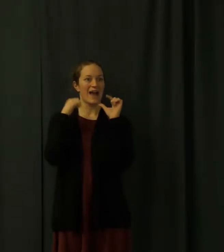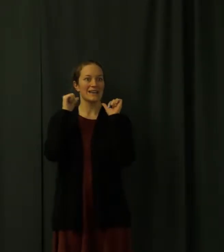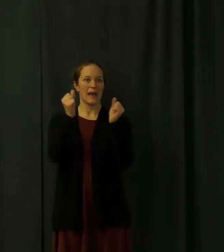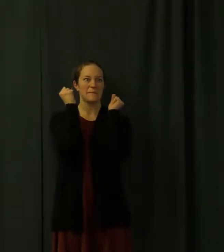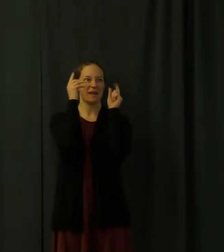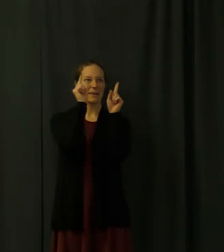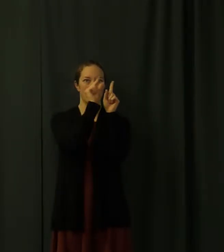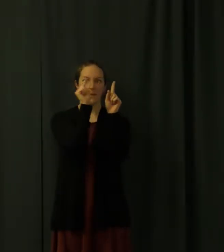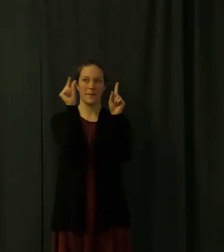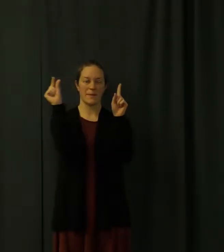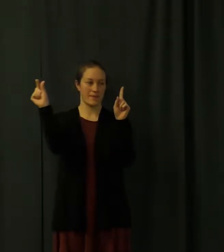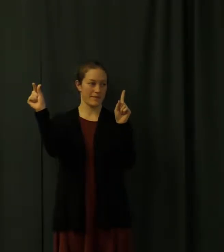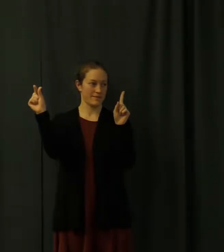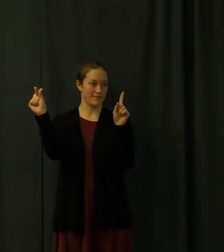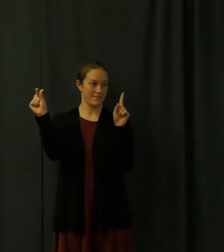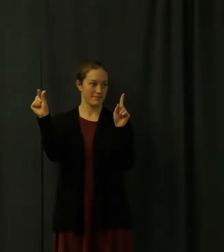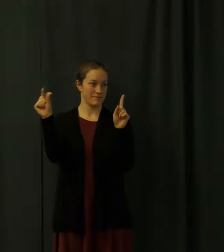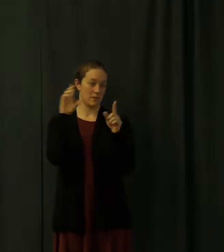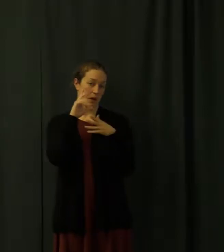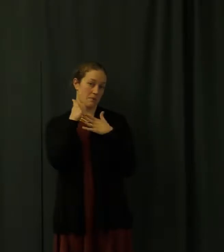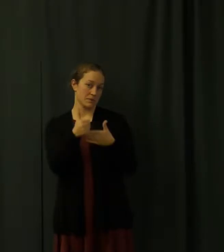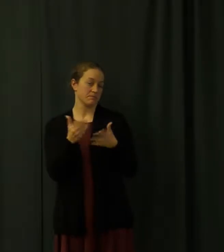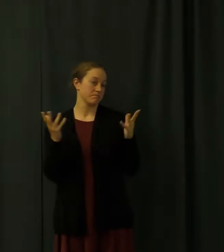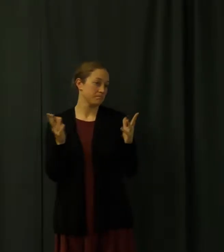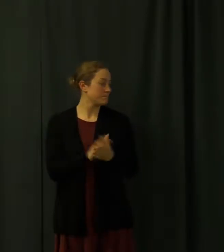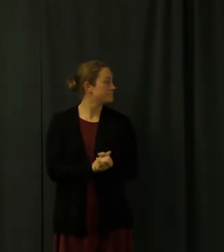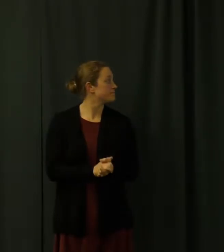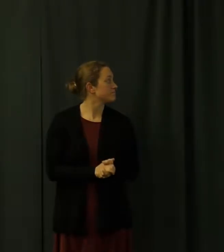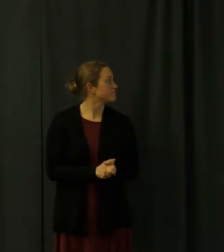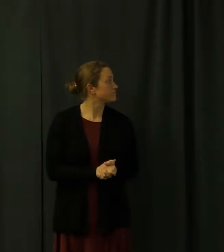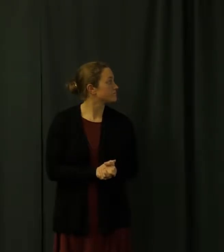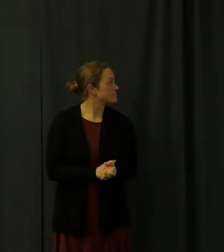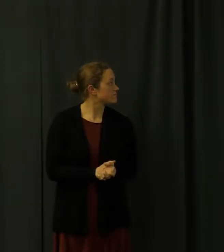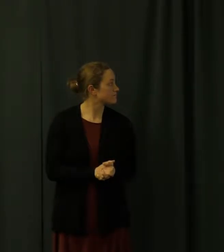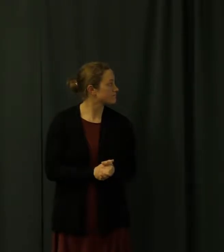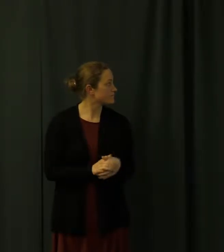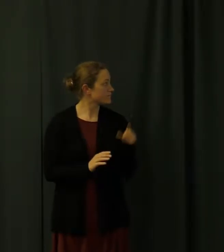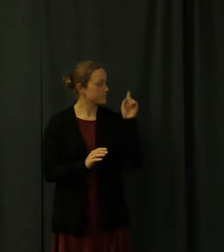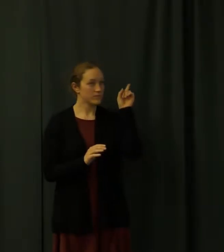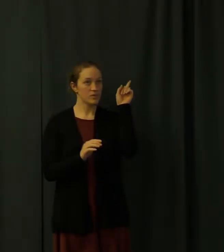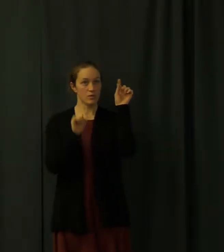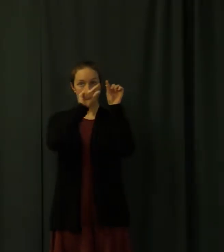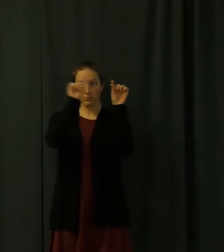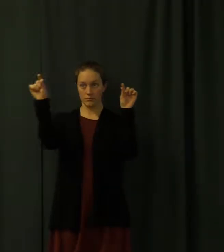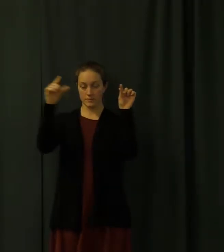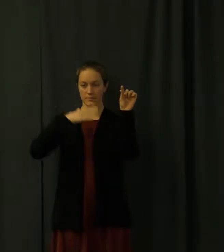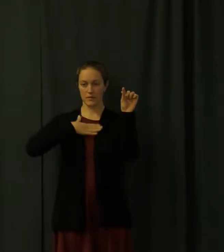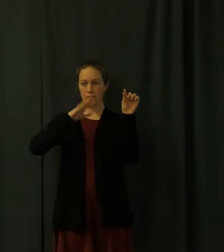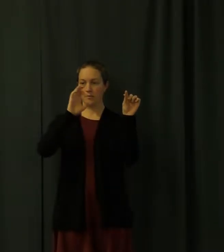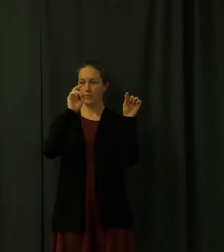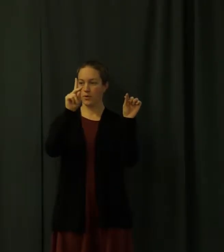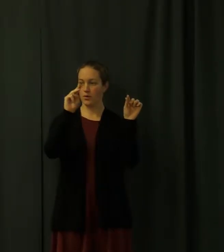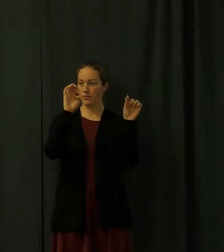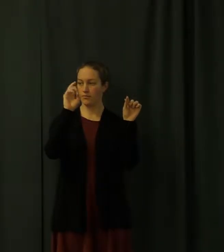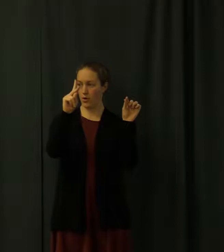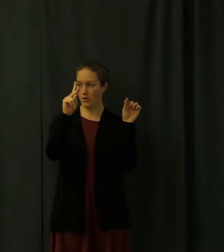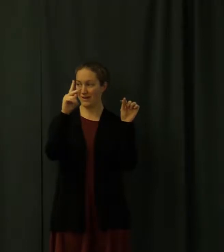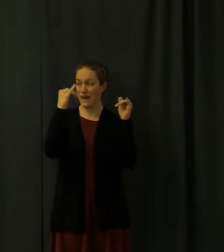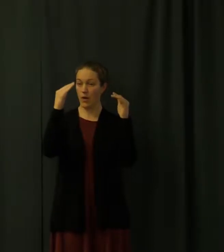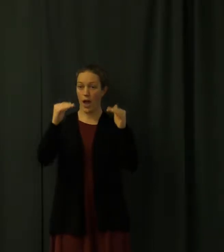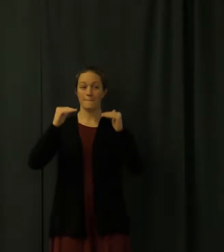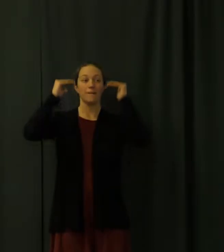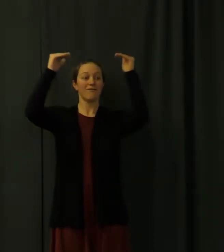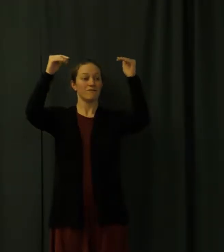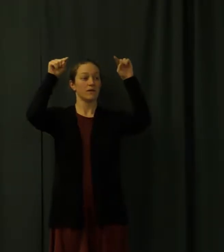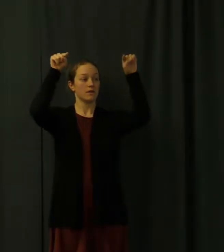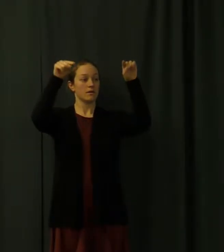a helpful tip, I think. Okay, so those are my bookmarks. Now, right above those bookmarks are my Chrome